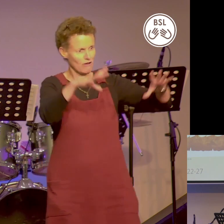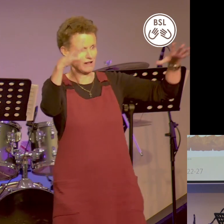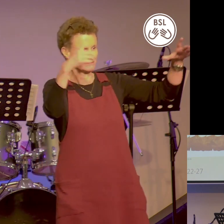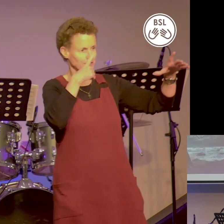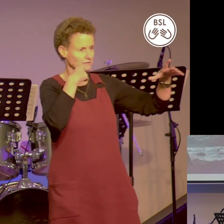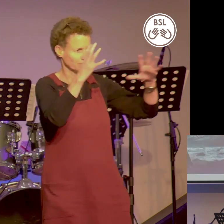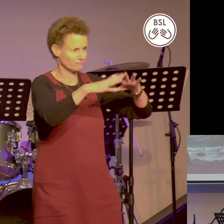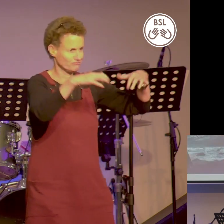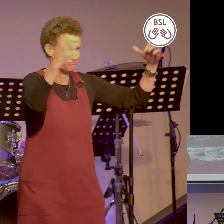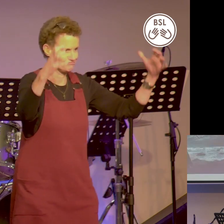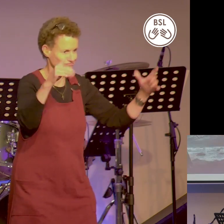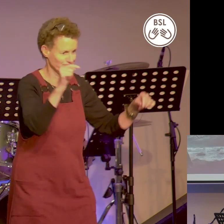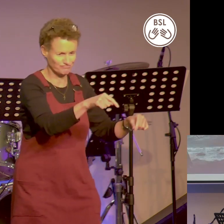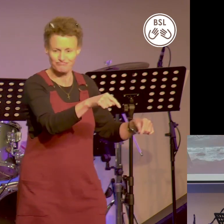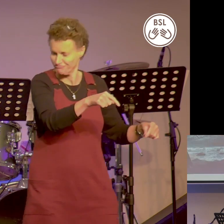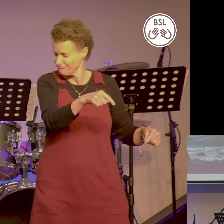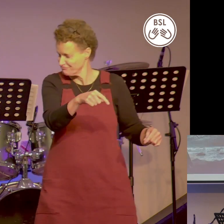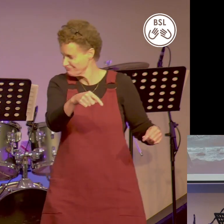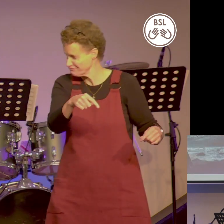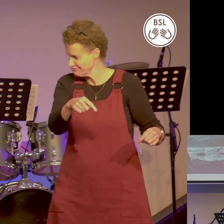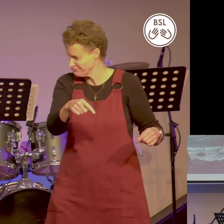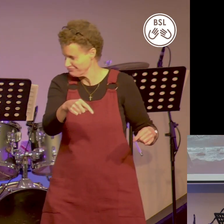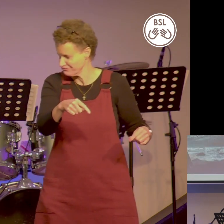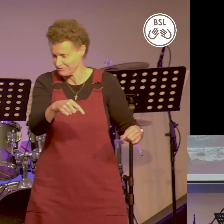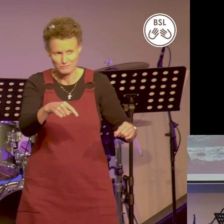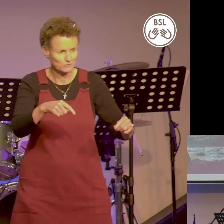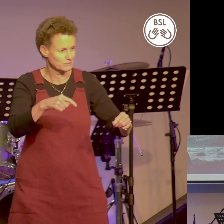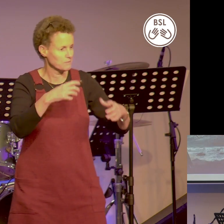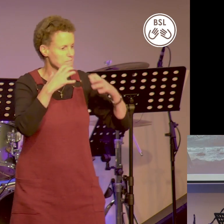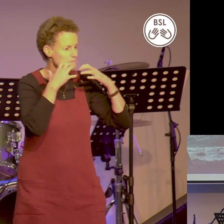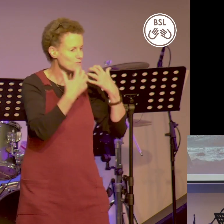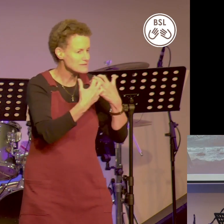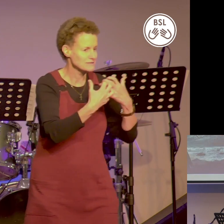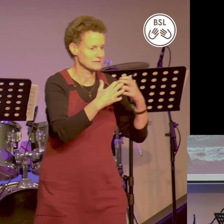there was the miraculous parting of the Red Sea.